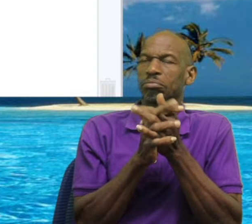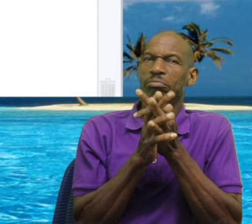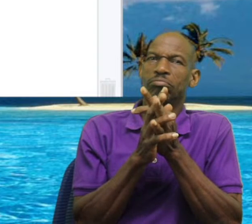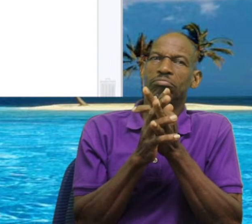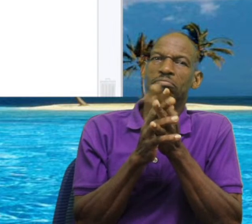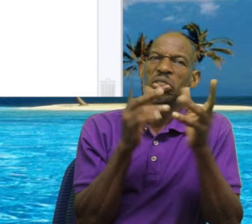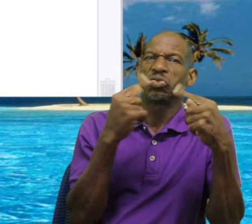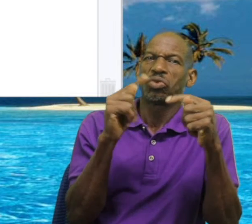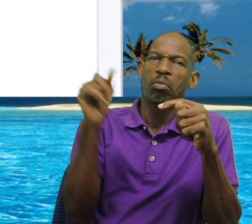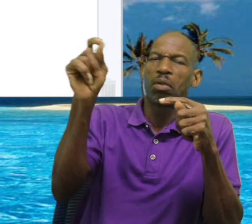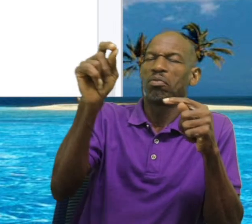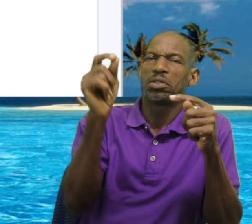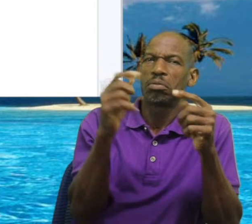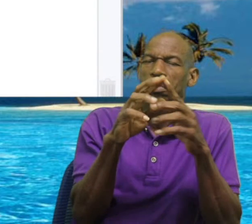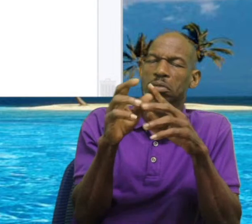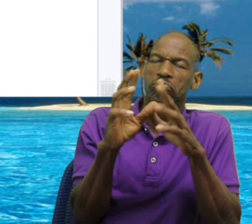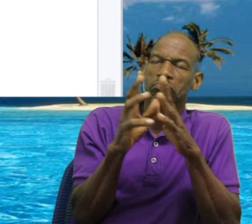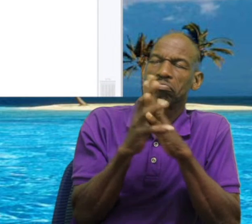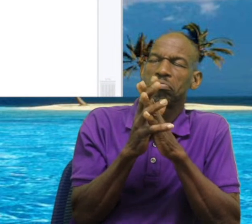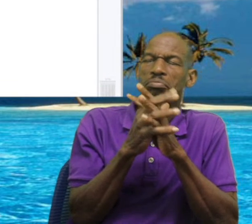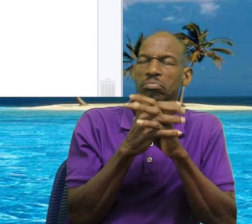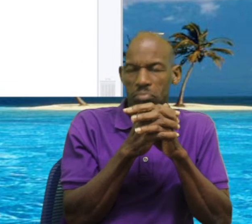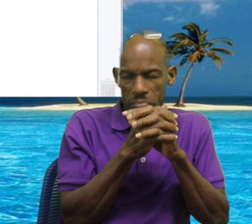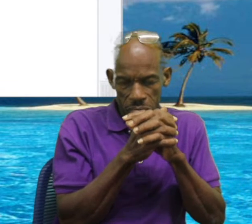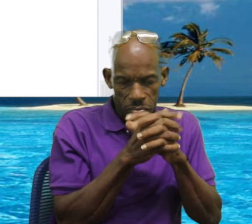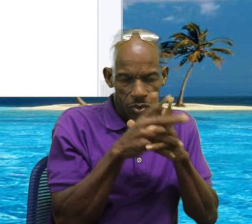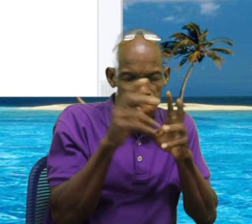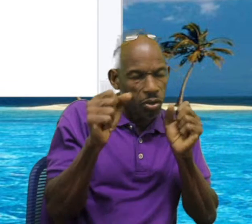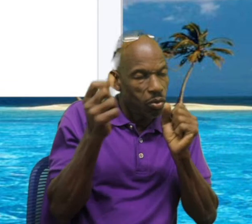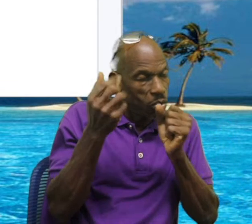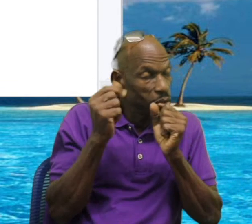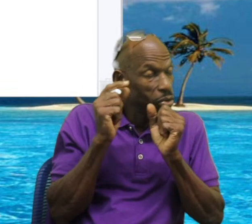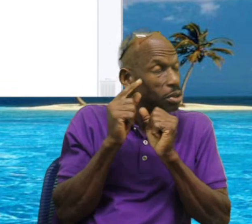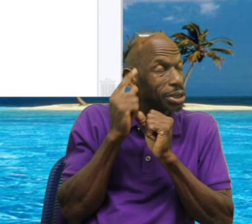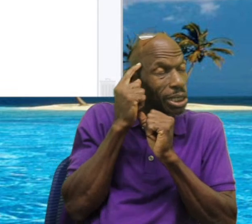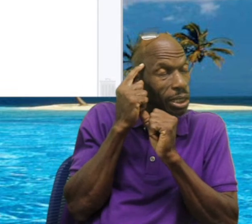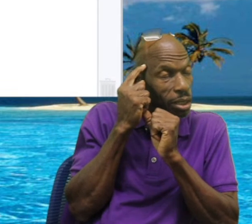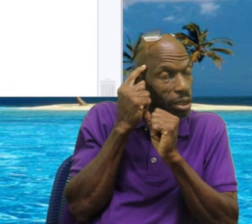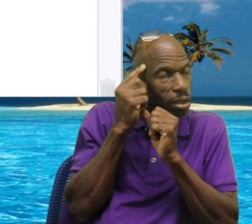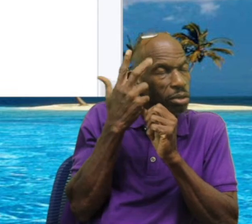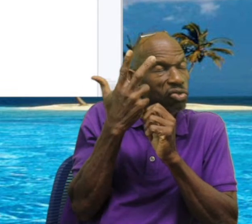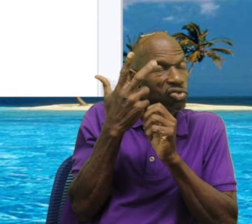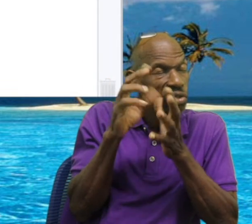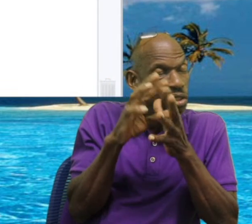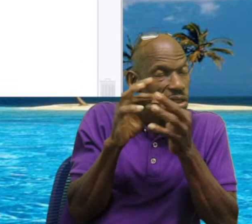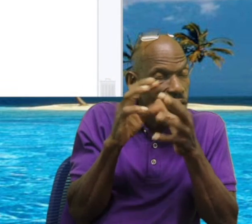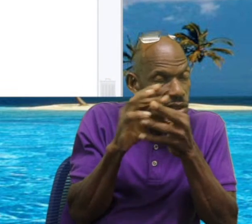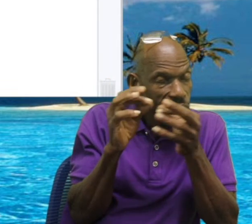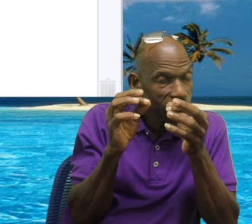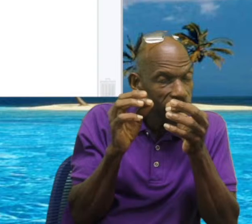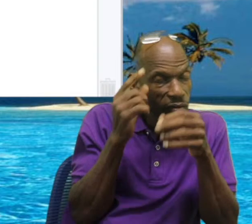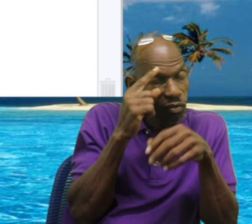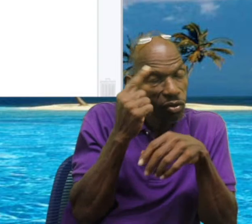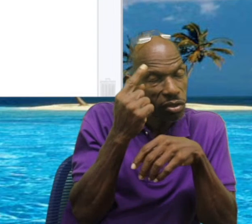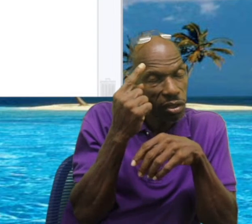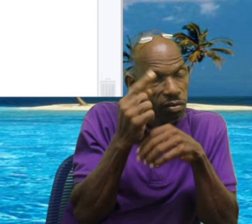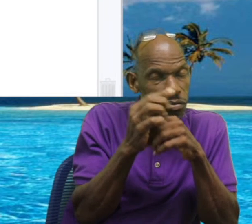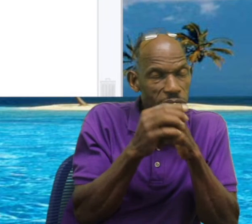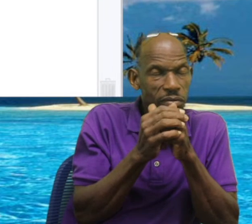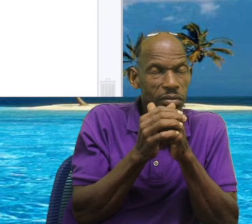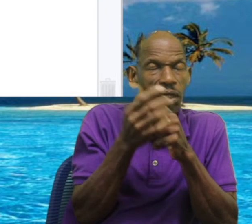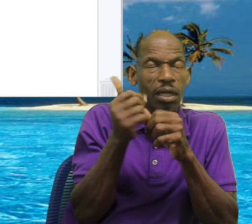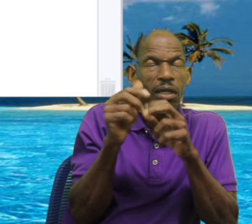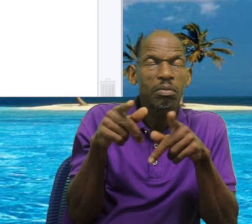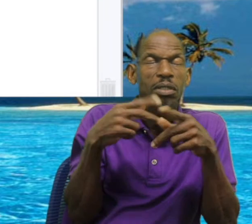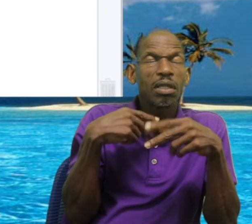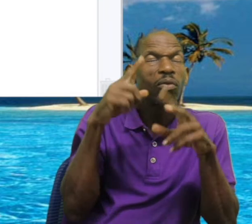There. Right? So think about writing 3 sentences for me like this. Right? I hope you all enjoy. Anybody have any